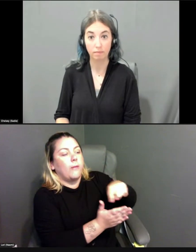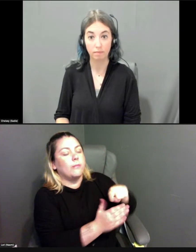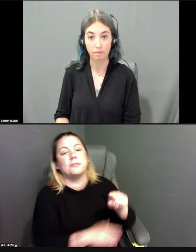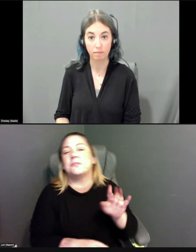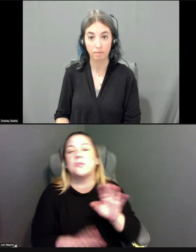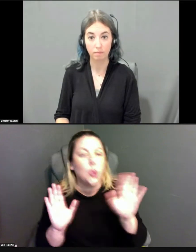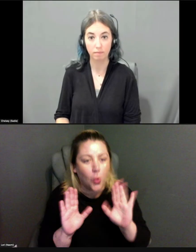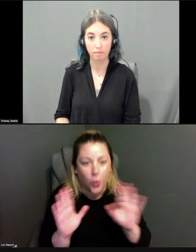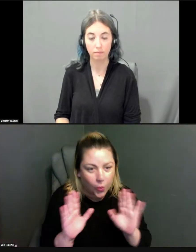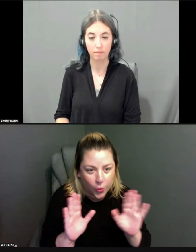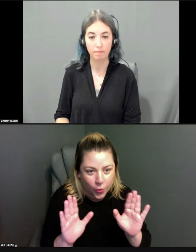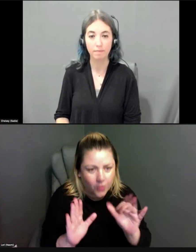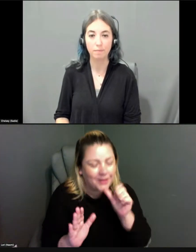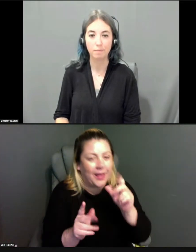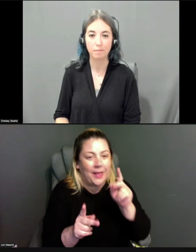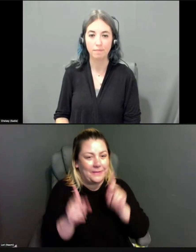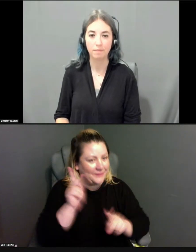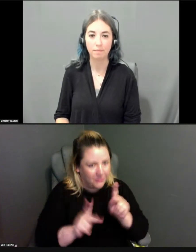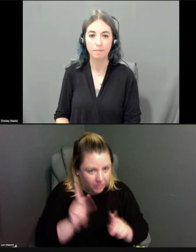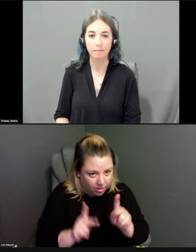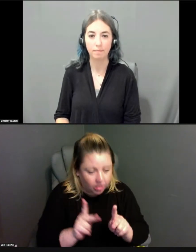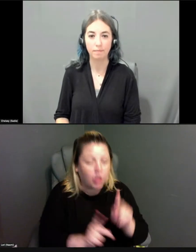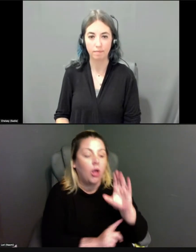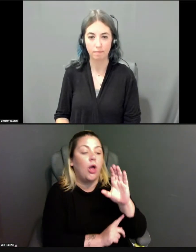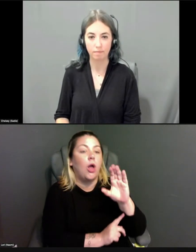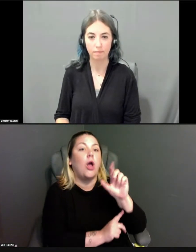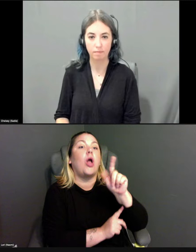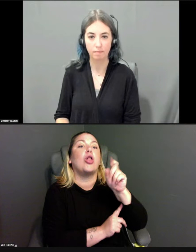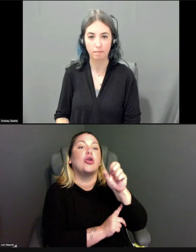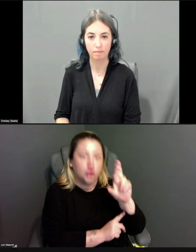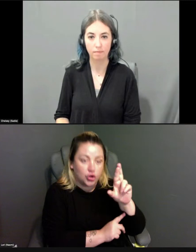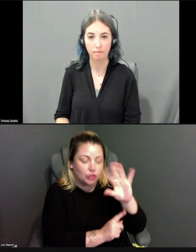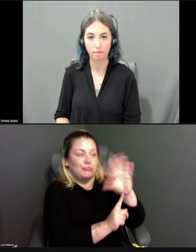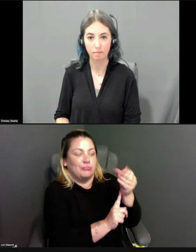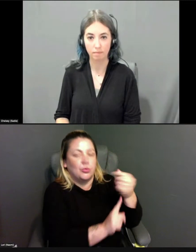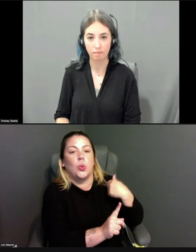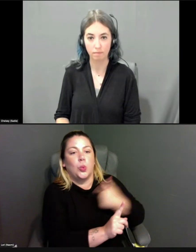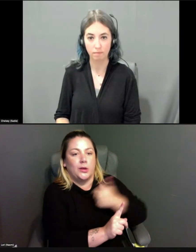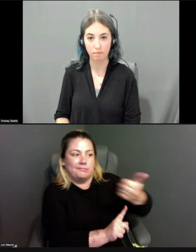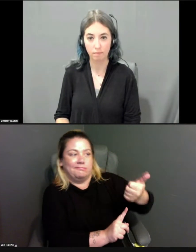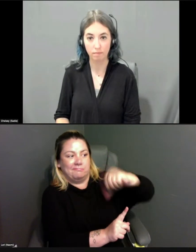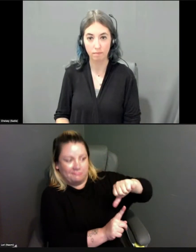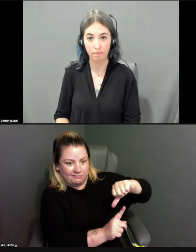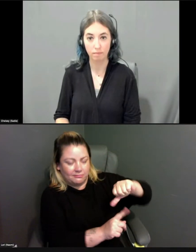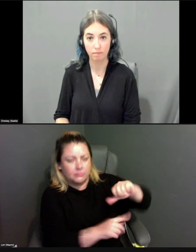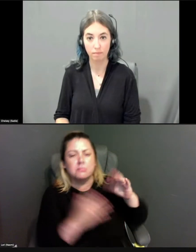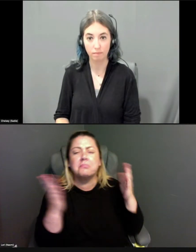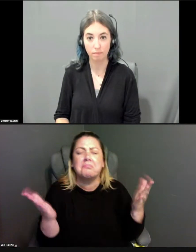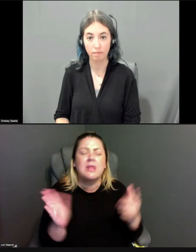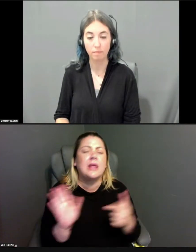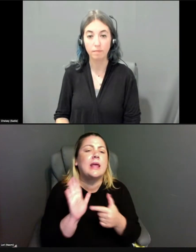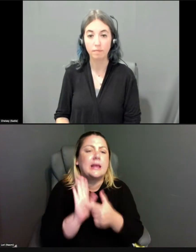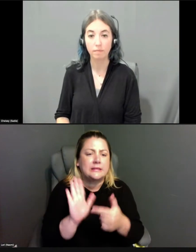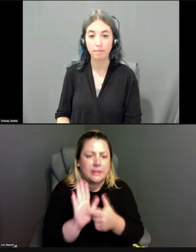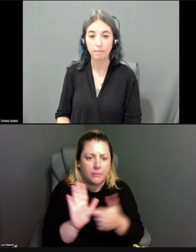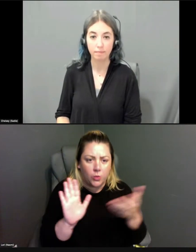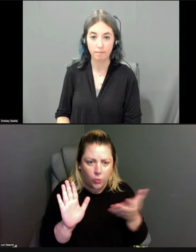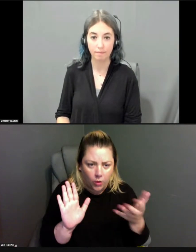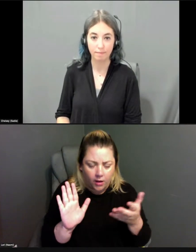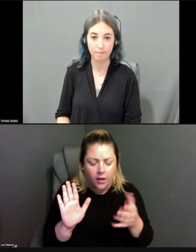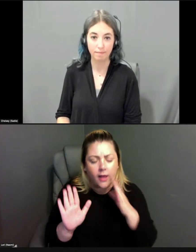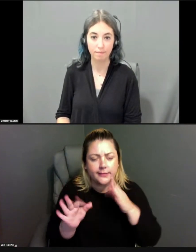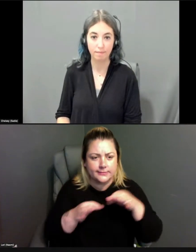anti-diet culture, not anti-dieters. An example of this, and this is really what got me started talking